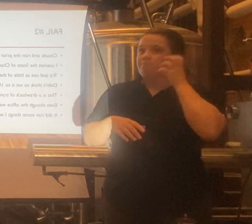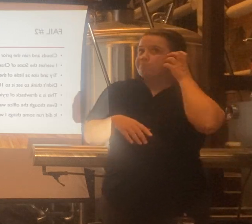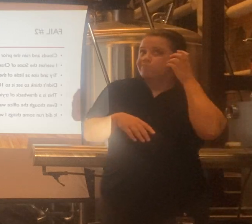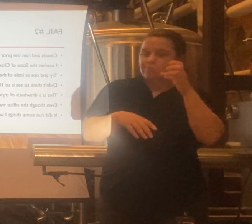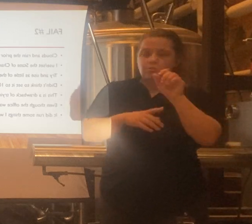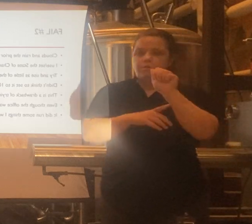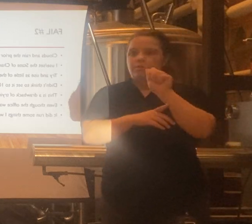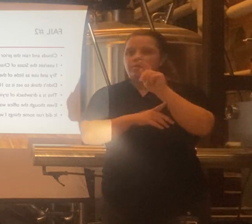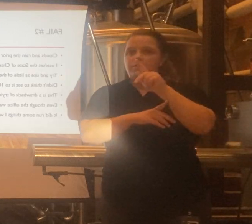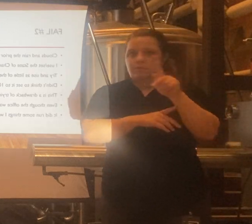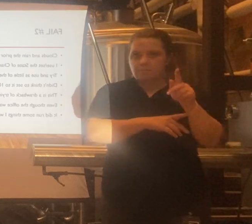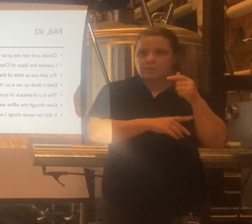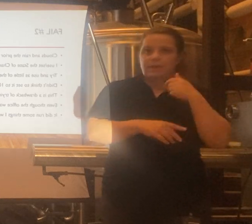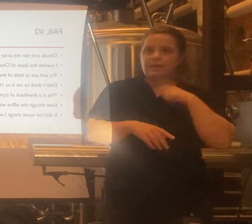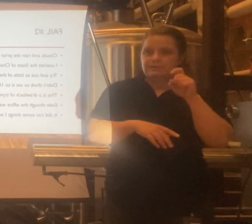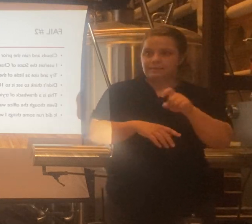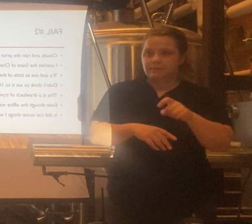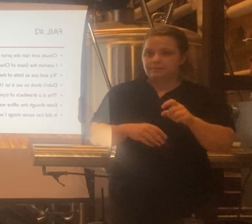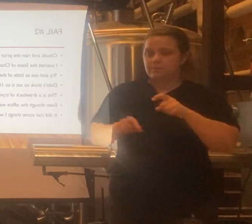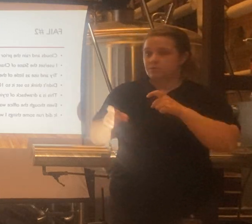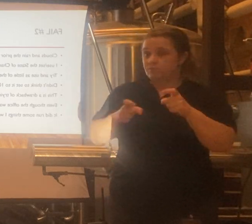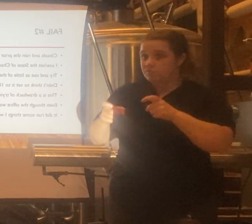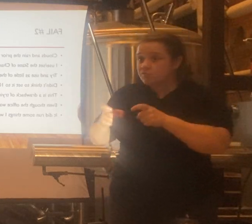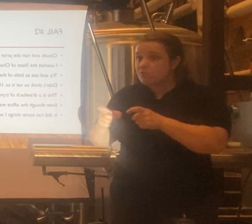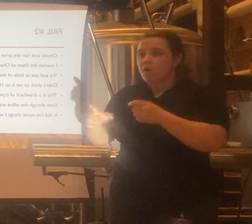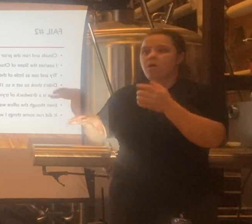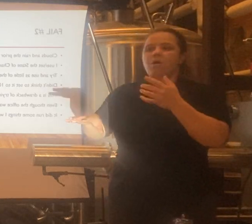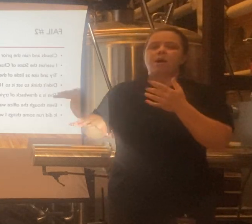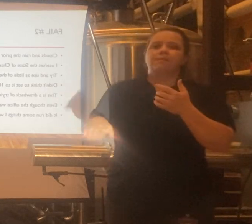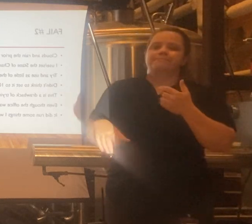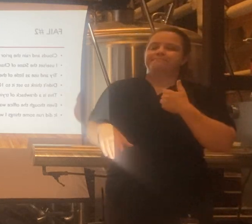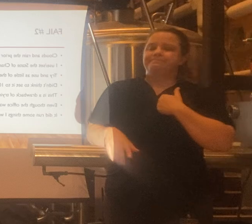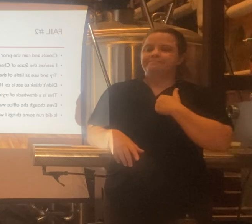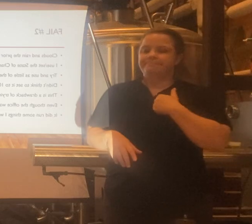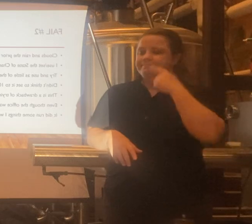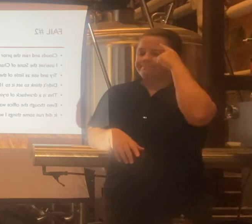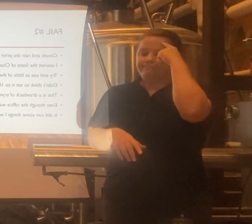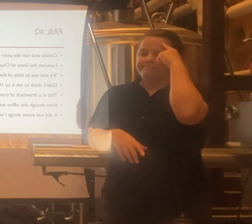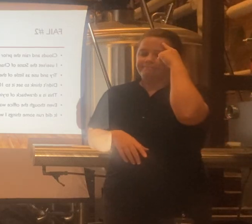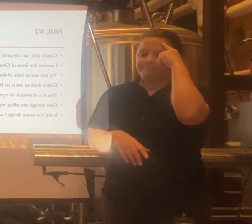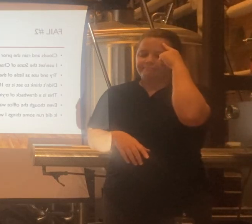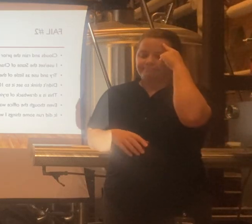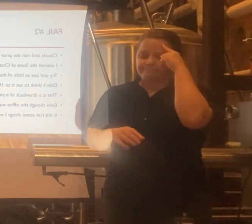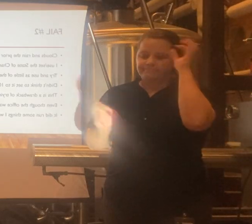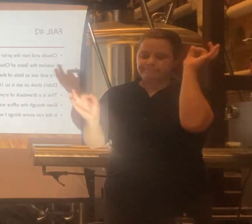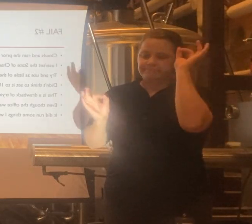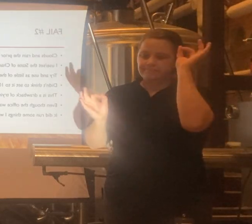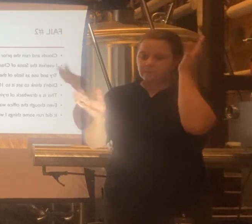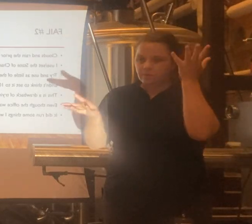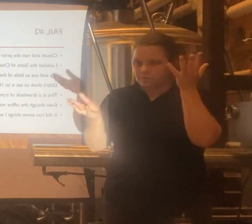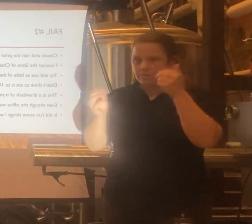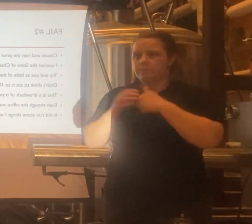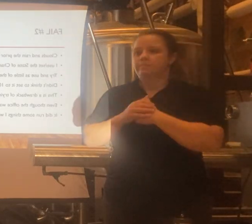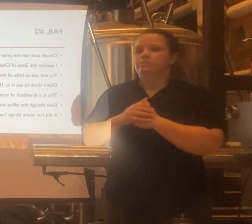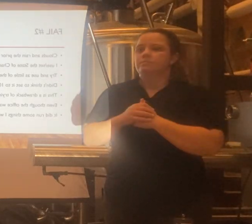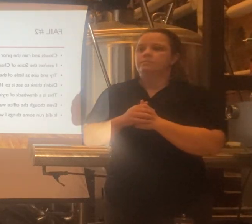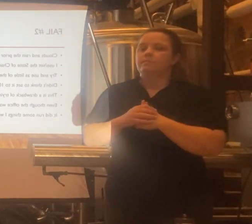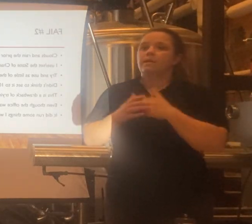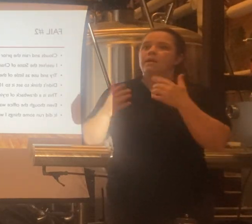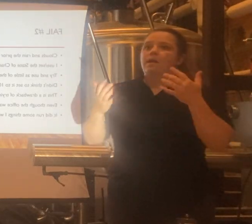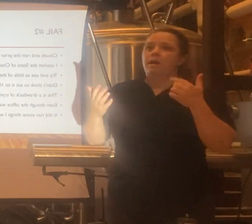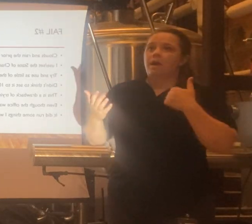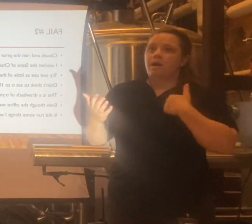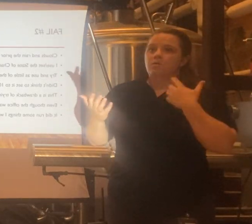user has to control, so that was my bad. I just didn't even think about it. But the goal here is because I want to use as little as the grid as